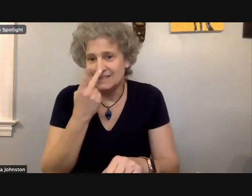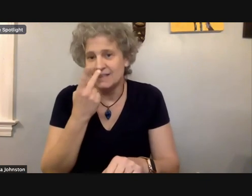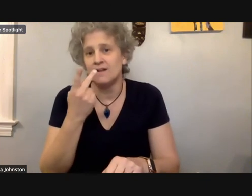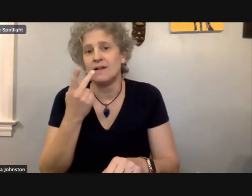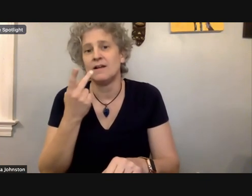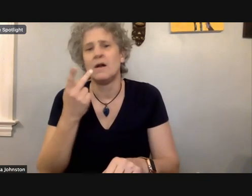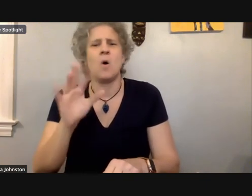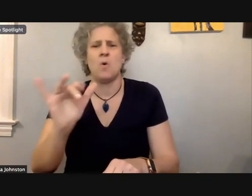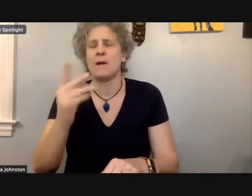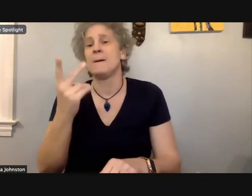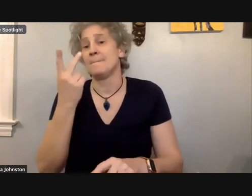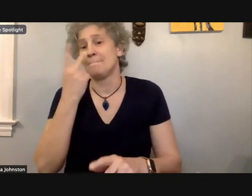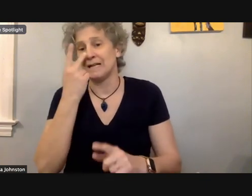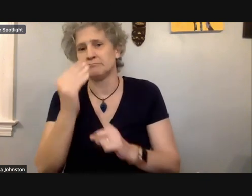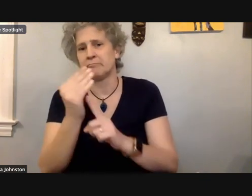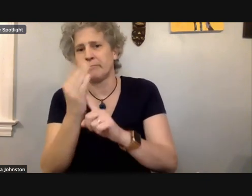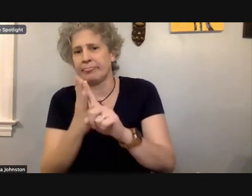is BC.